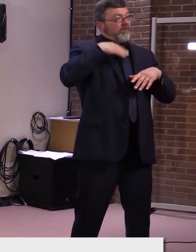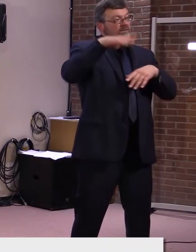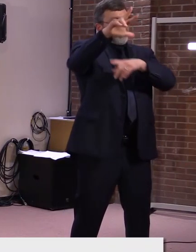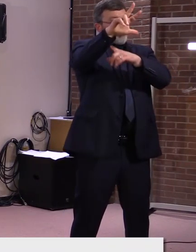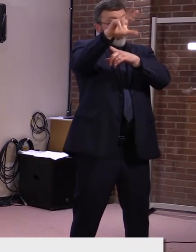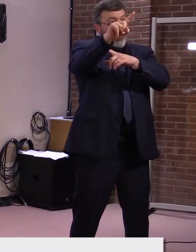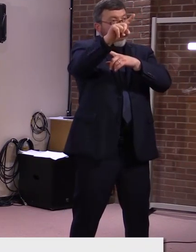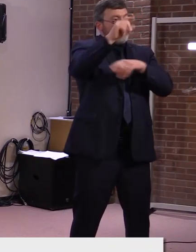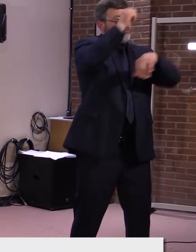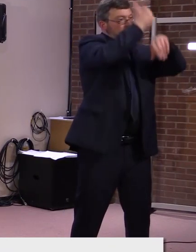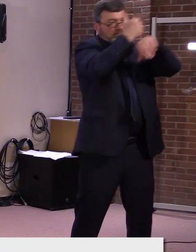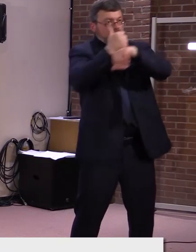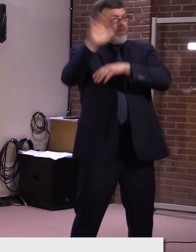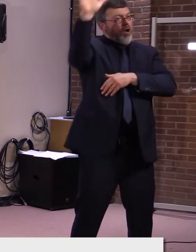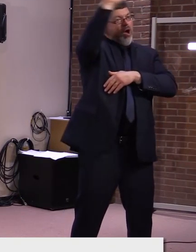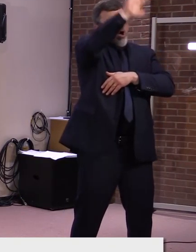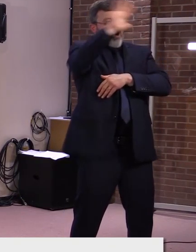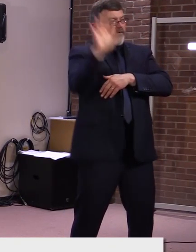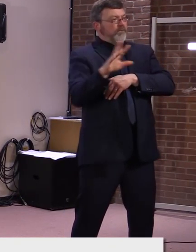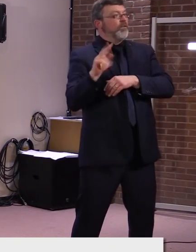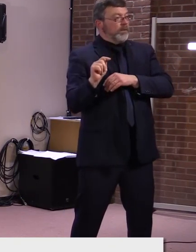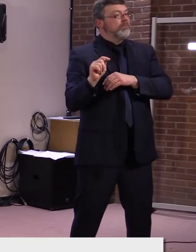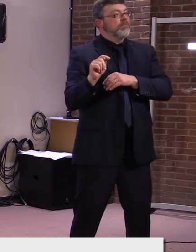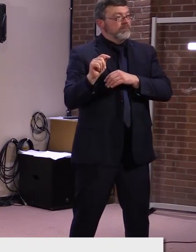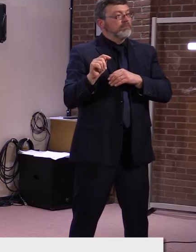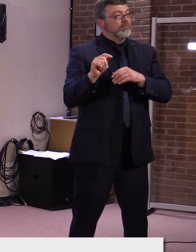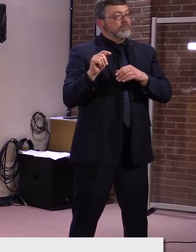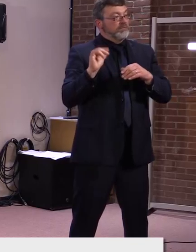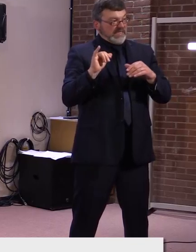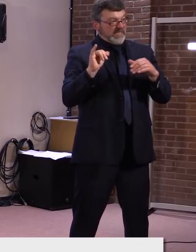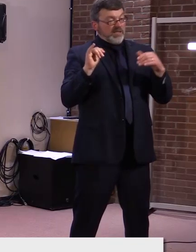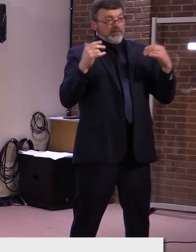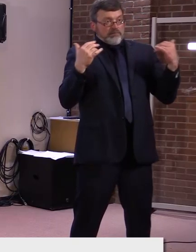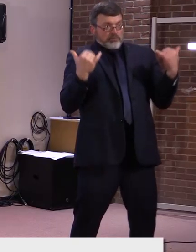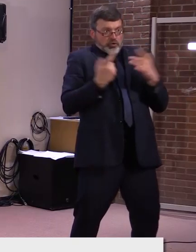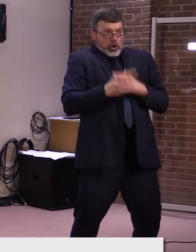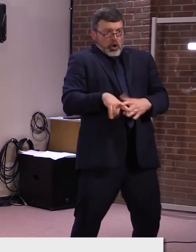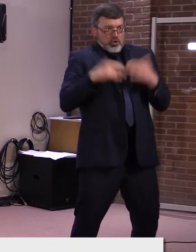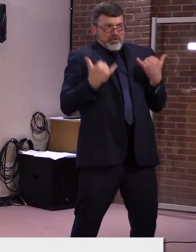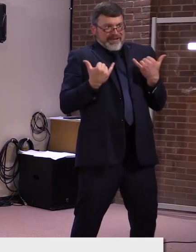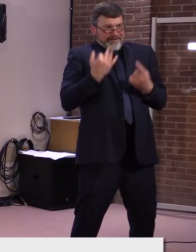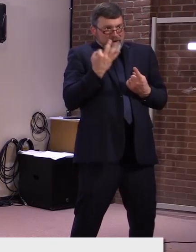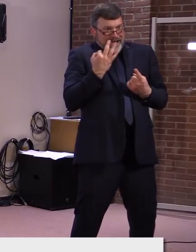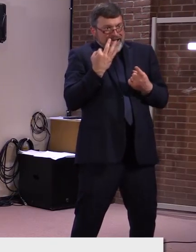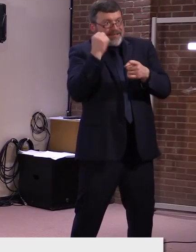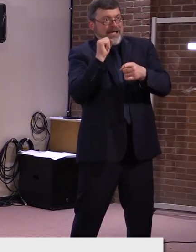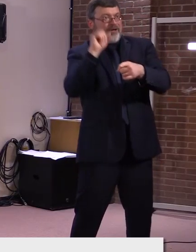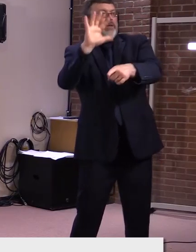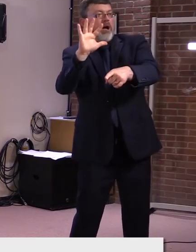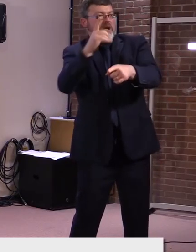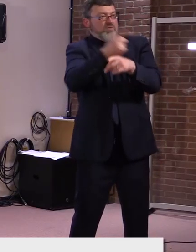state today through Sunday. The dates and locations are on the next three slides, and I'll